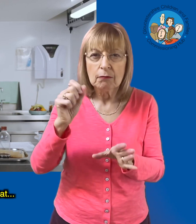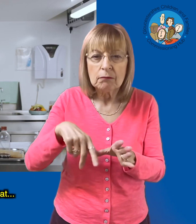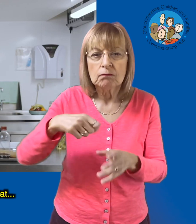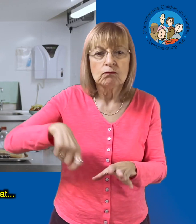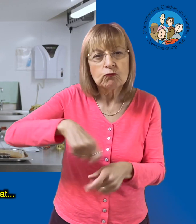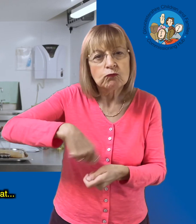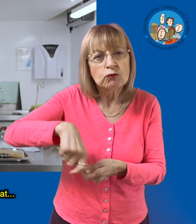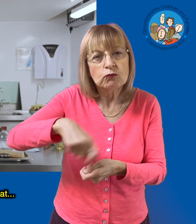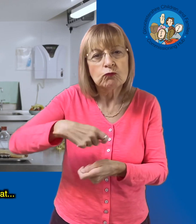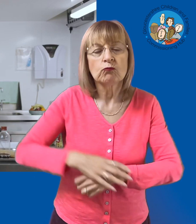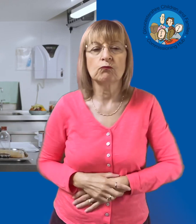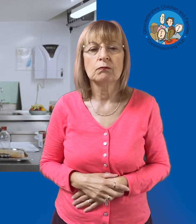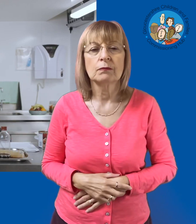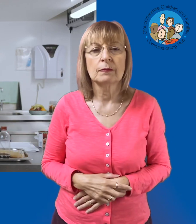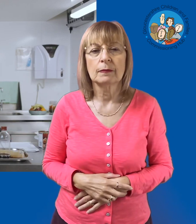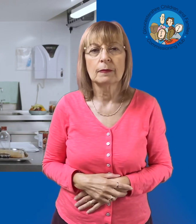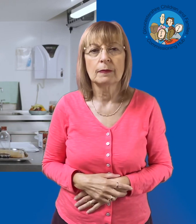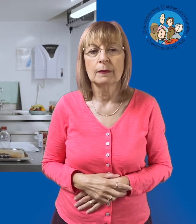millilitres of that.